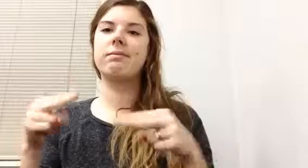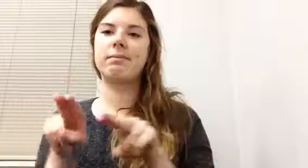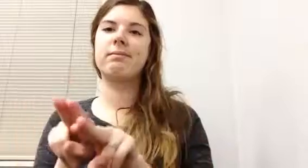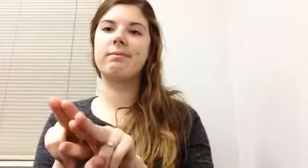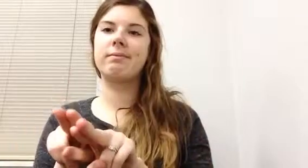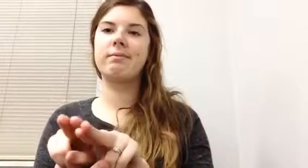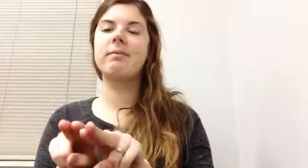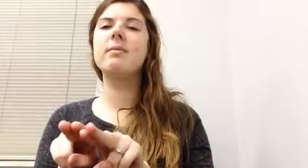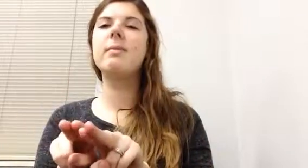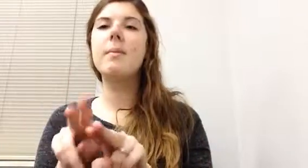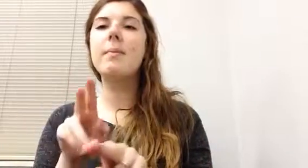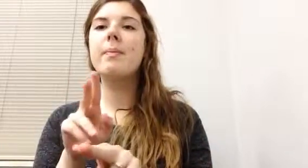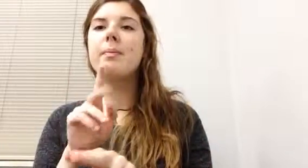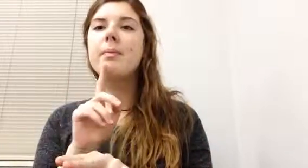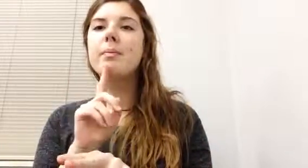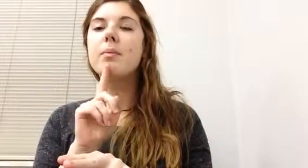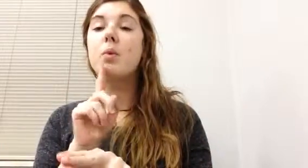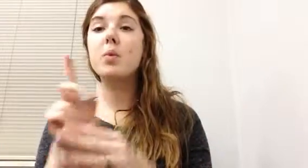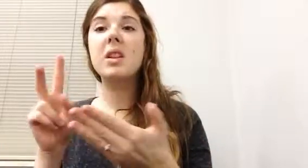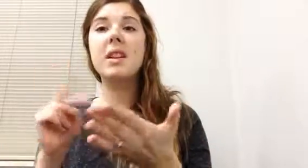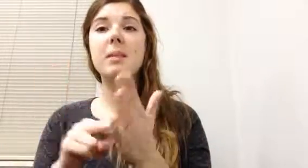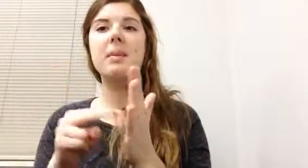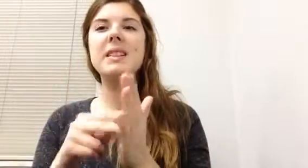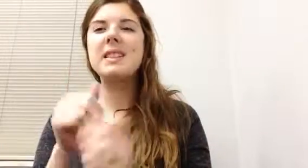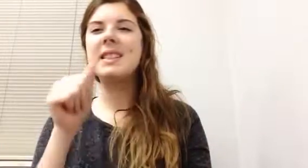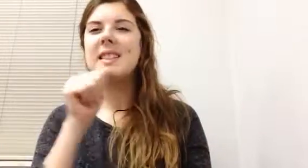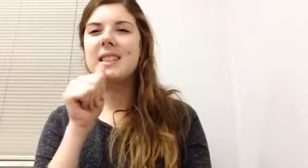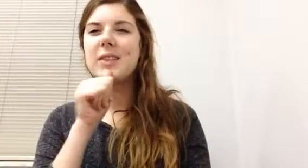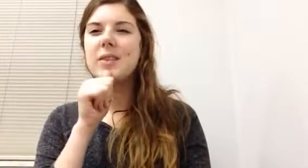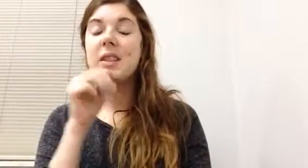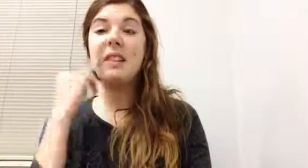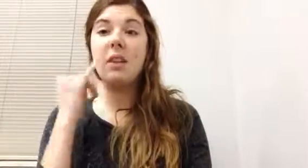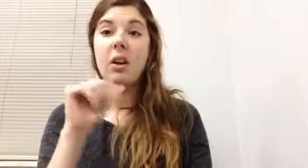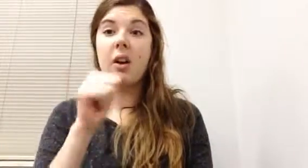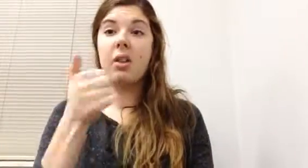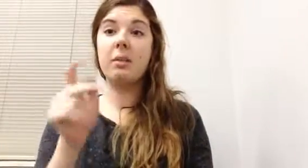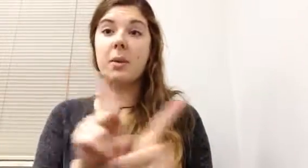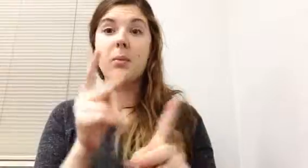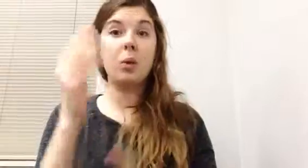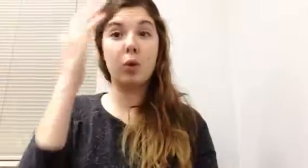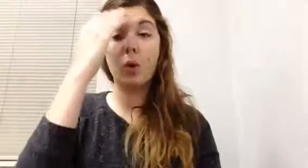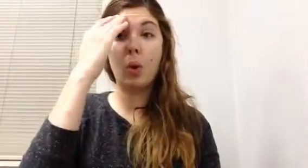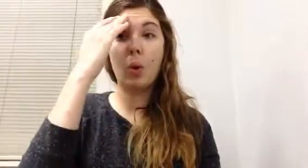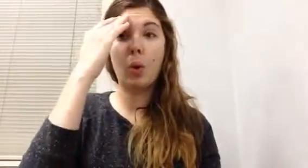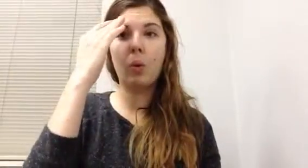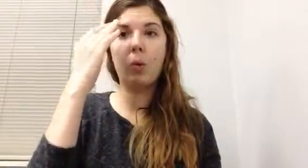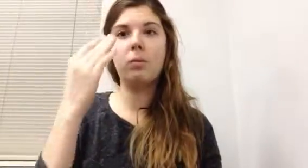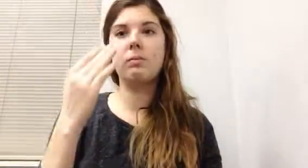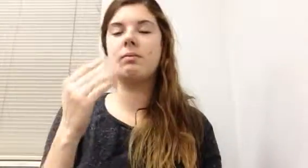though. That's what defines it. If other people know about it, then it's not gonna